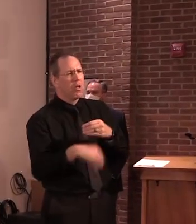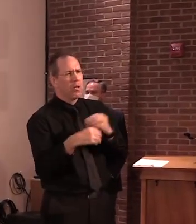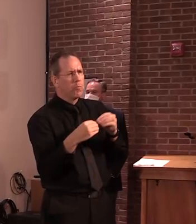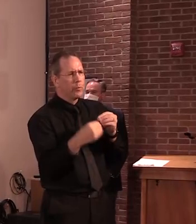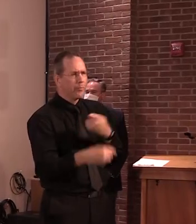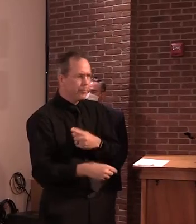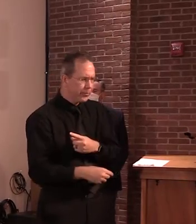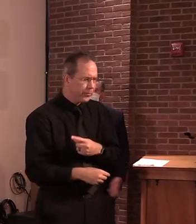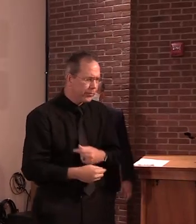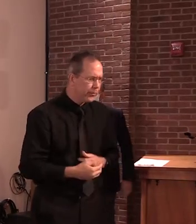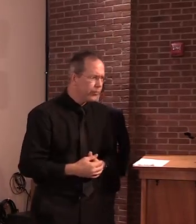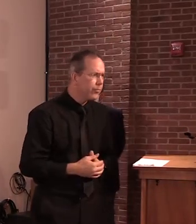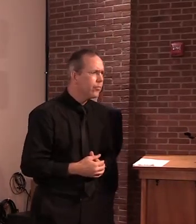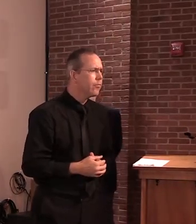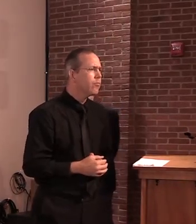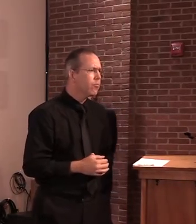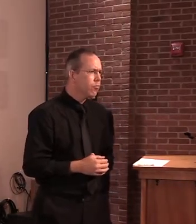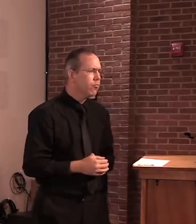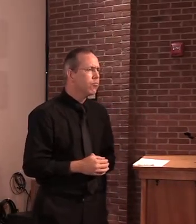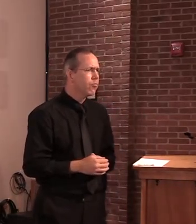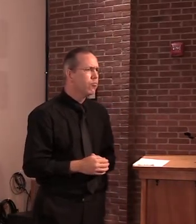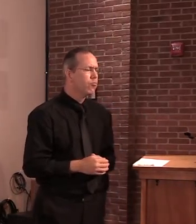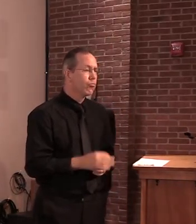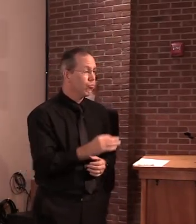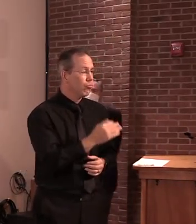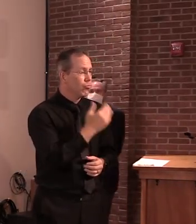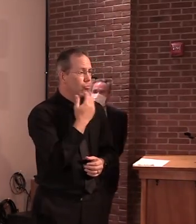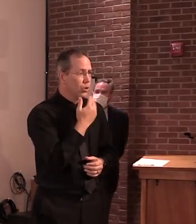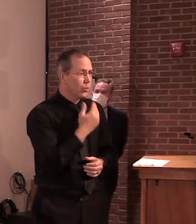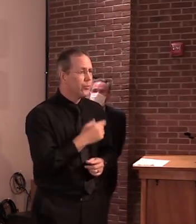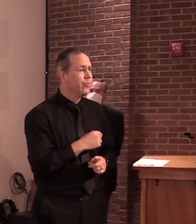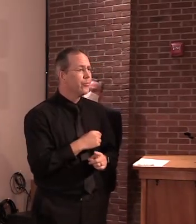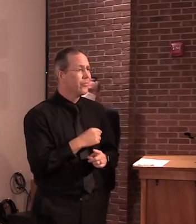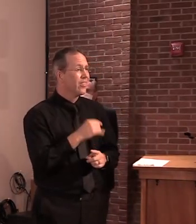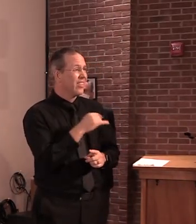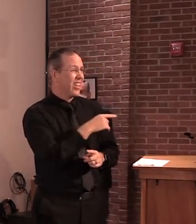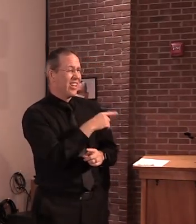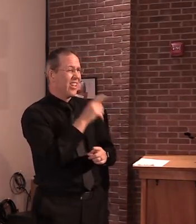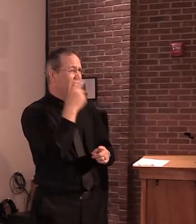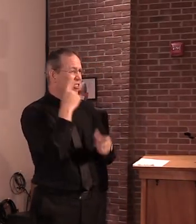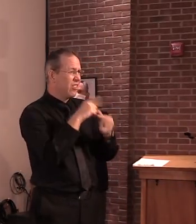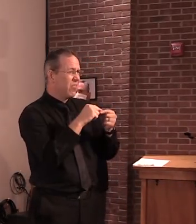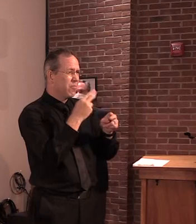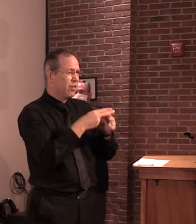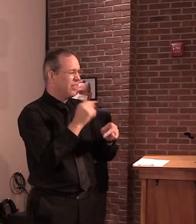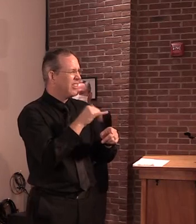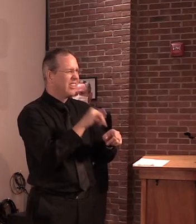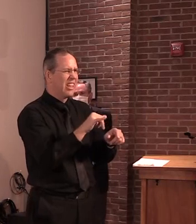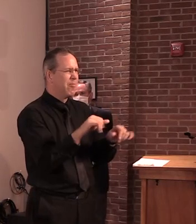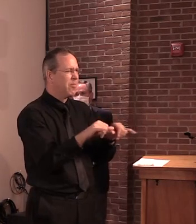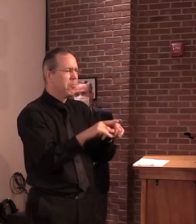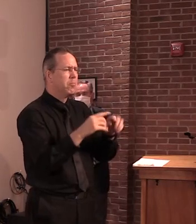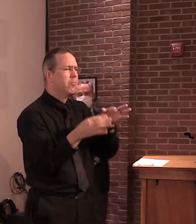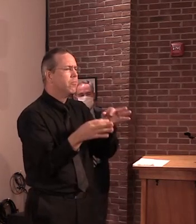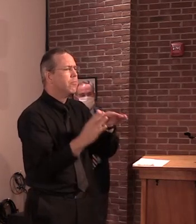Thank you, Governor. So obviously it is exactly what the governor said, but it's also the comments that you've heard throughout the